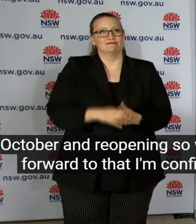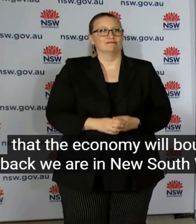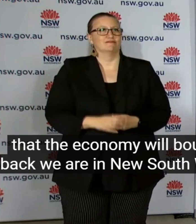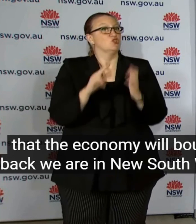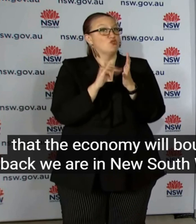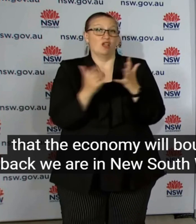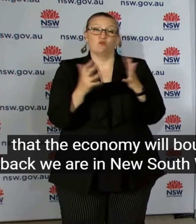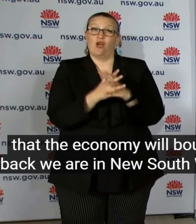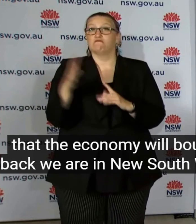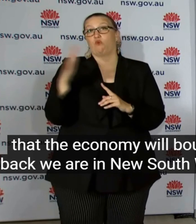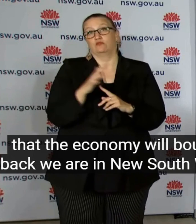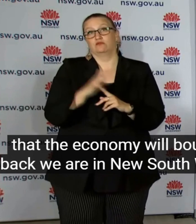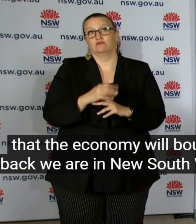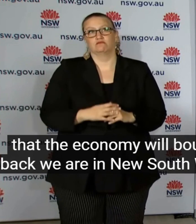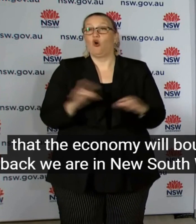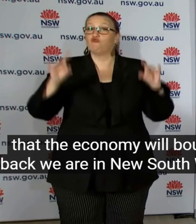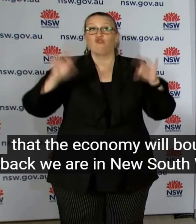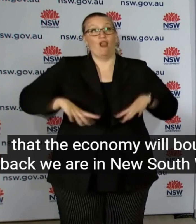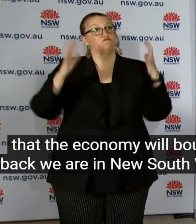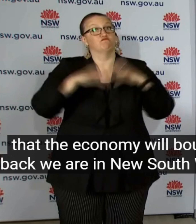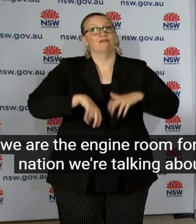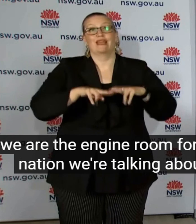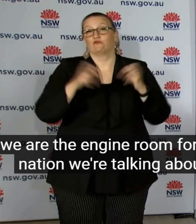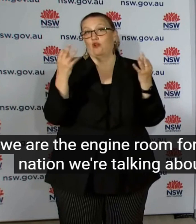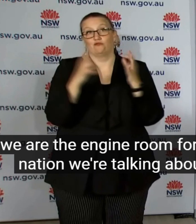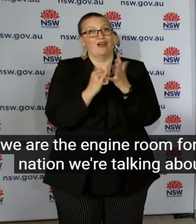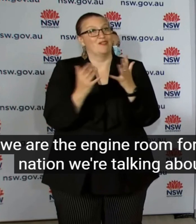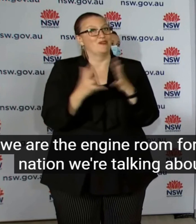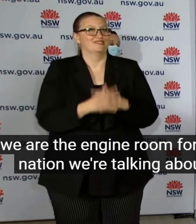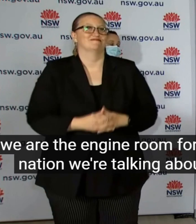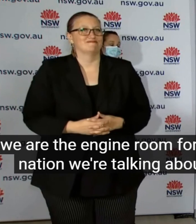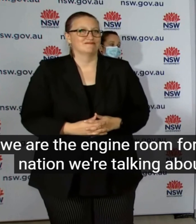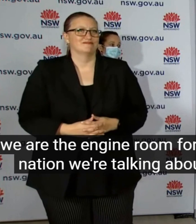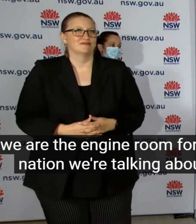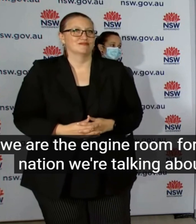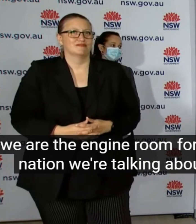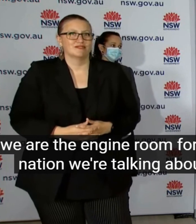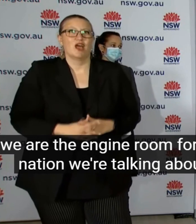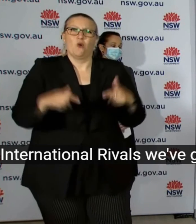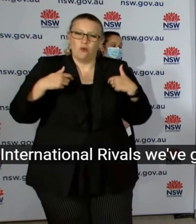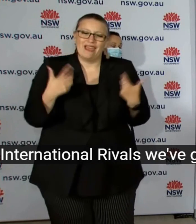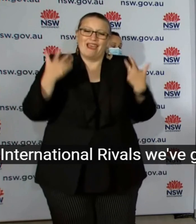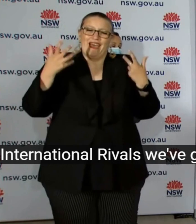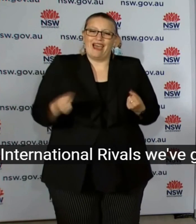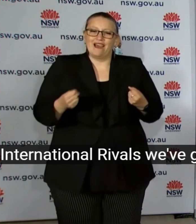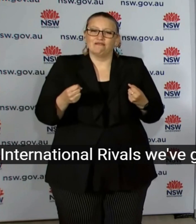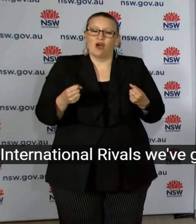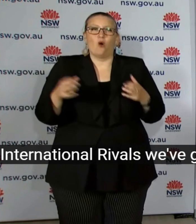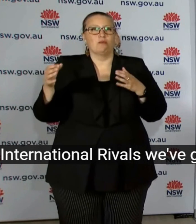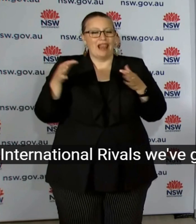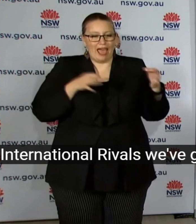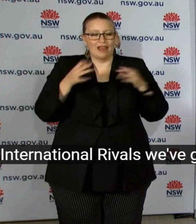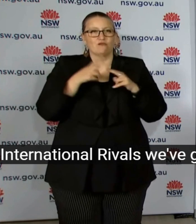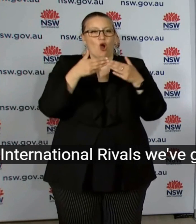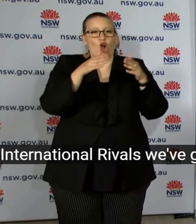nation. We're talking about international arrivals. We've got a roadmap out well before any other state. We're being cautious, but we're also being bold.